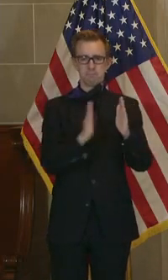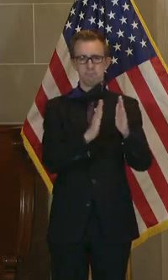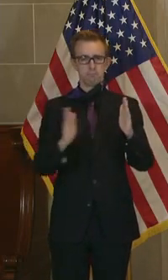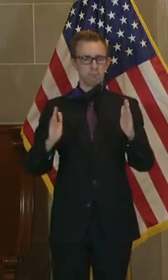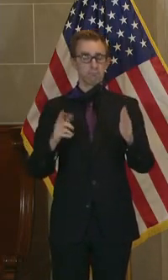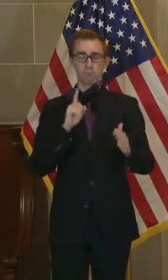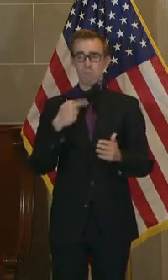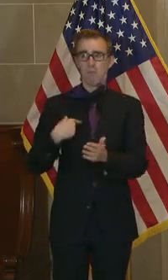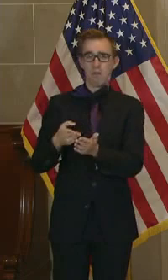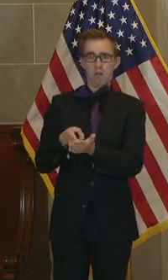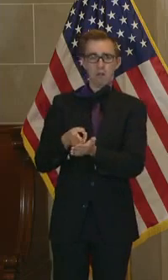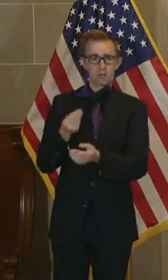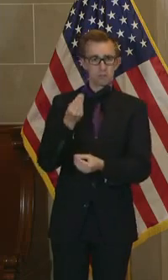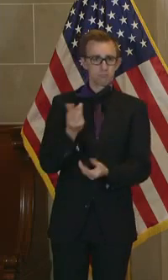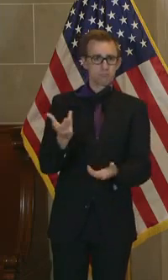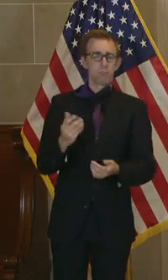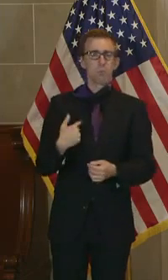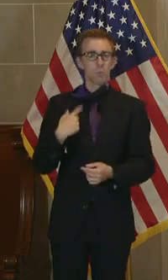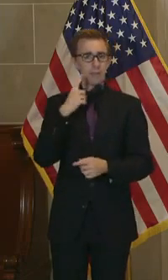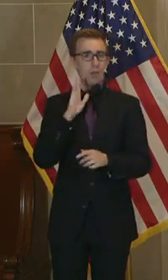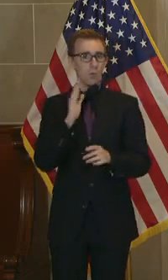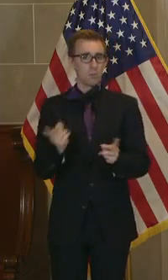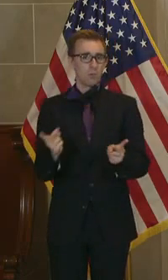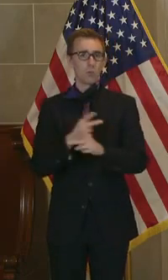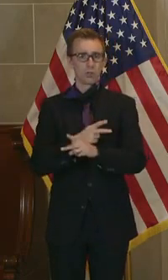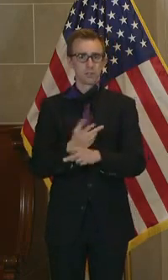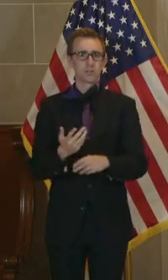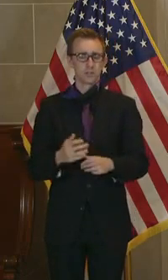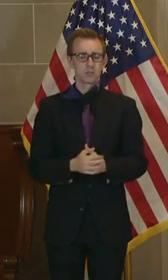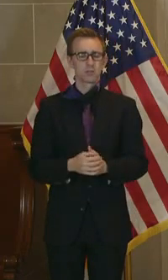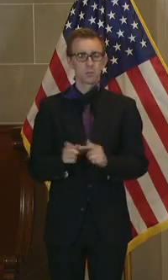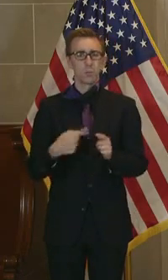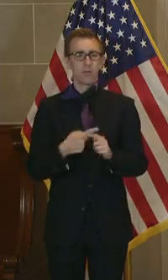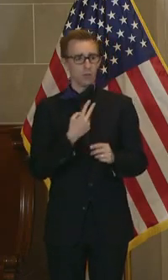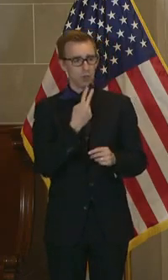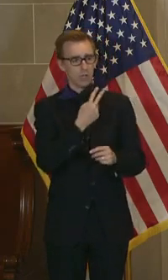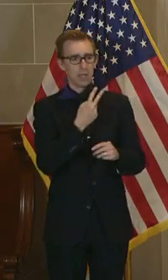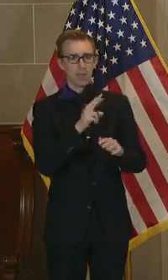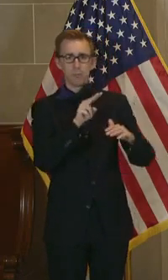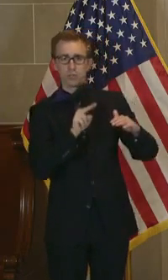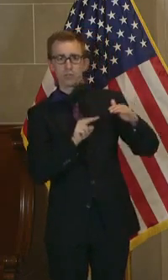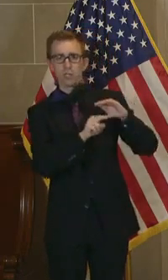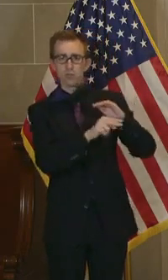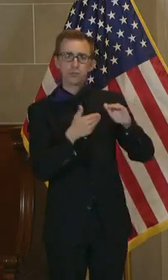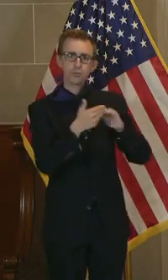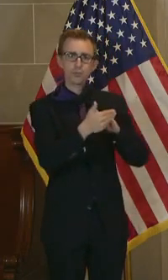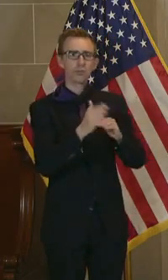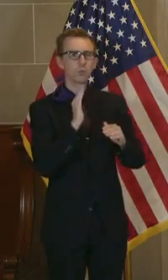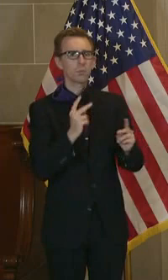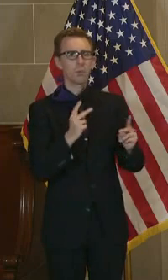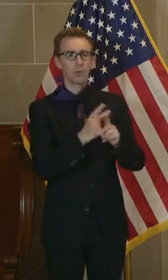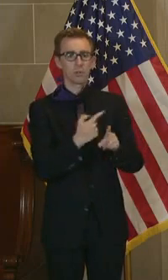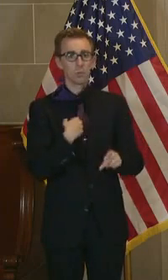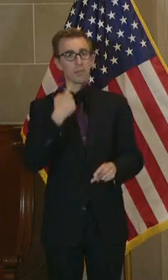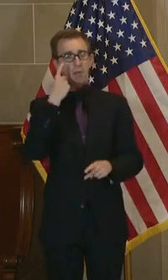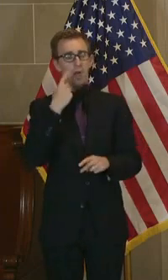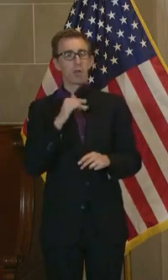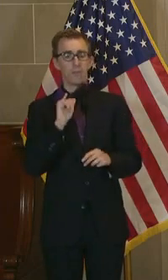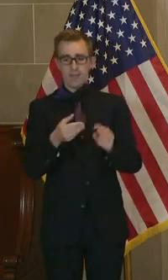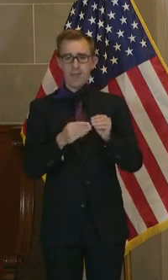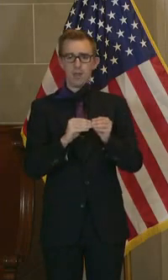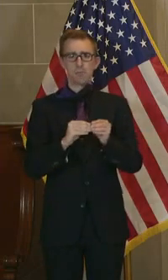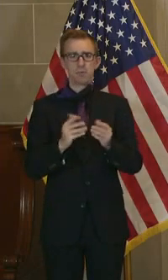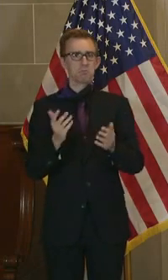I'll be honest with you, we thought it could be worse than that when we were looking at projections earlier. I think seeing that number is a good sign